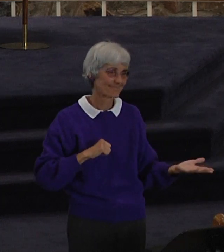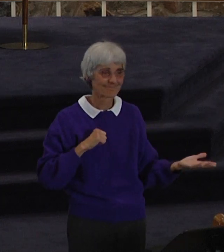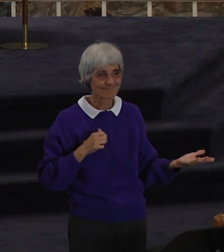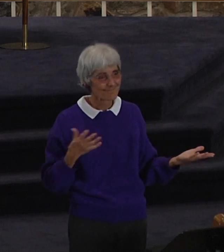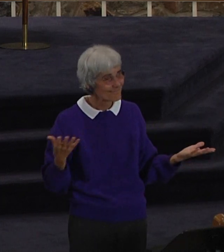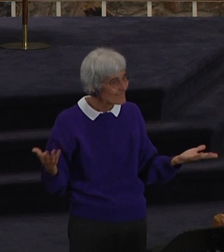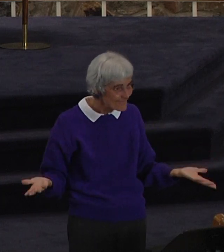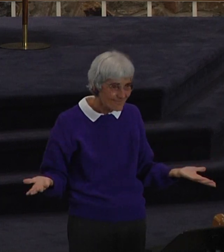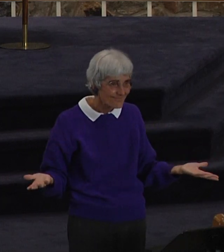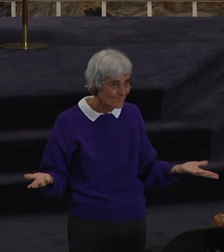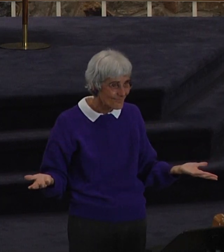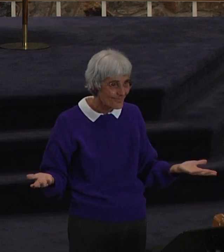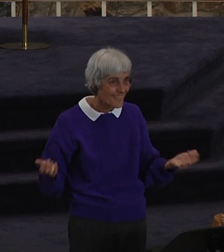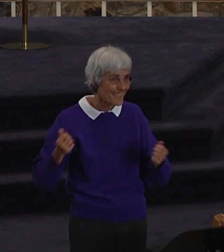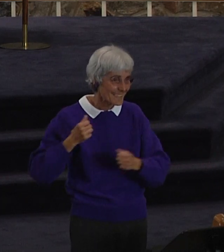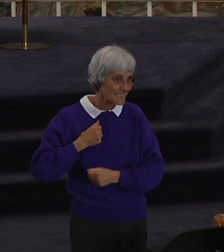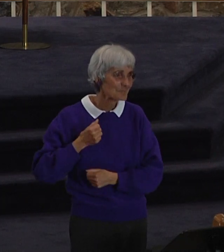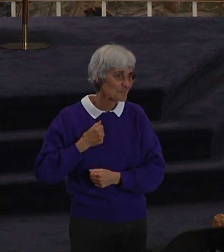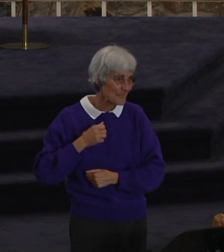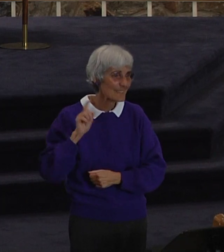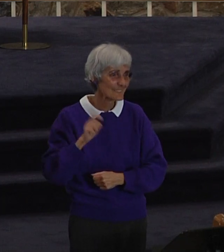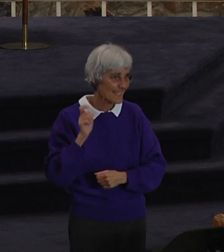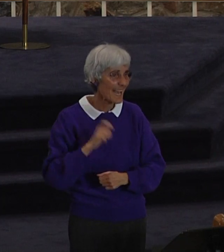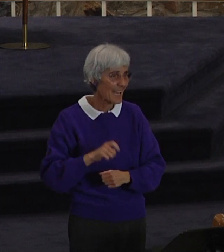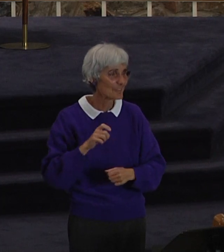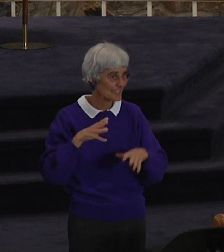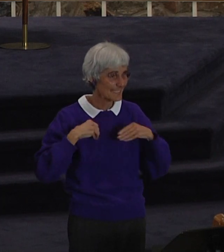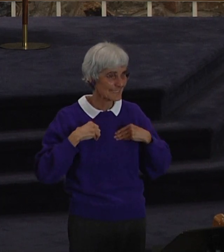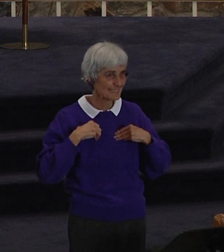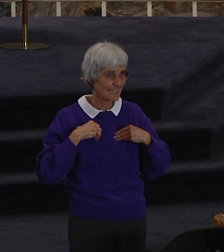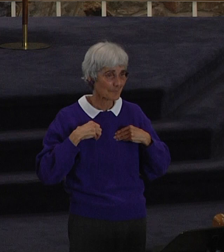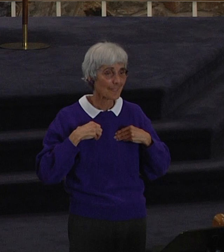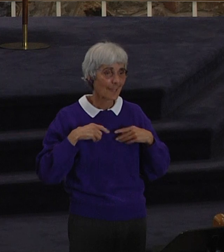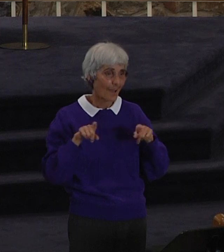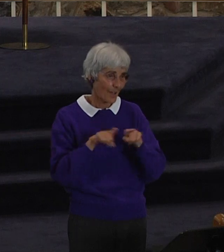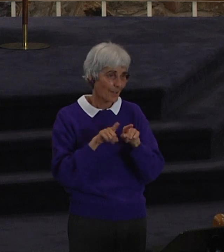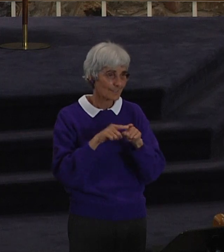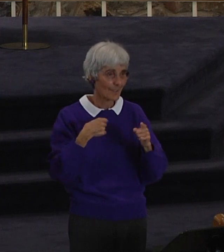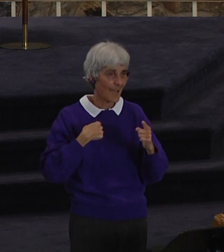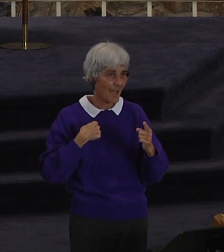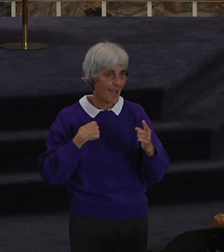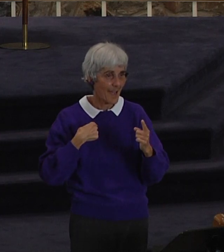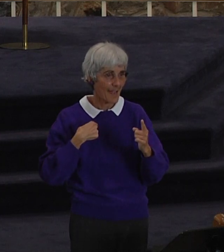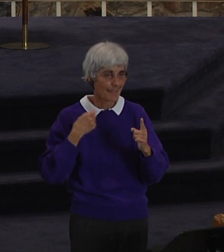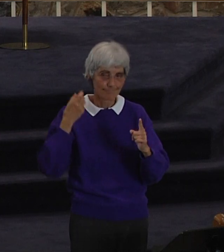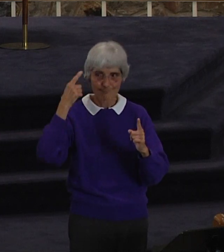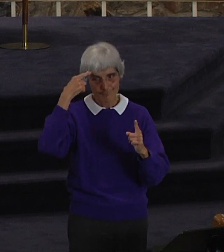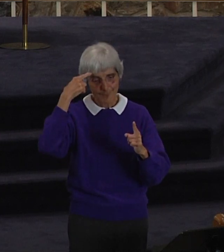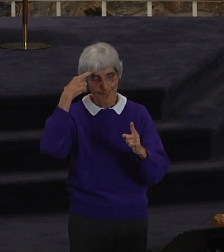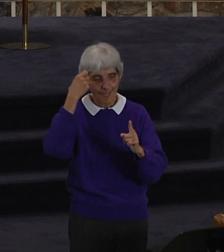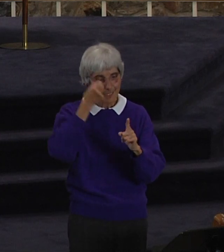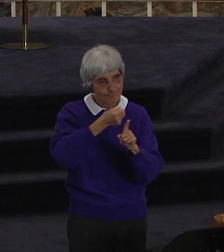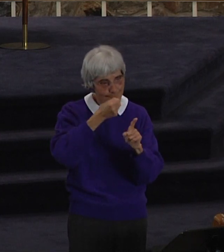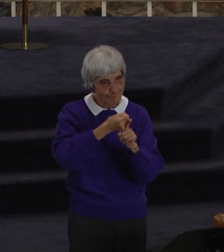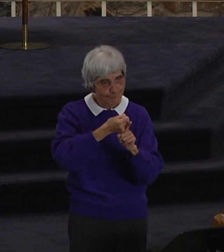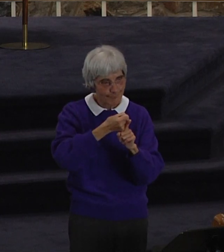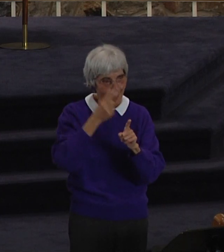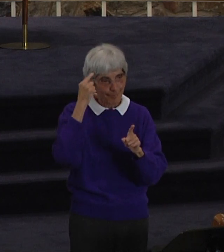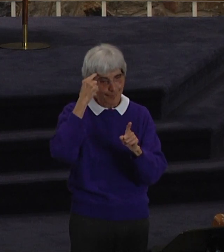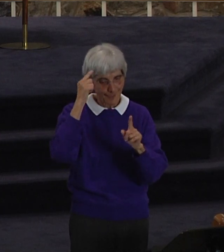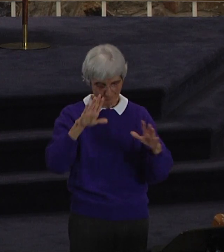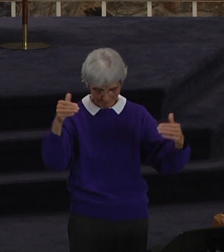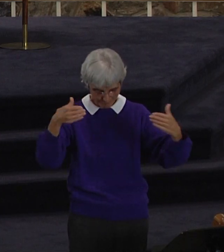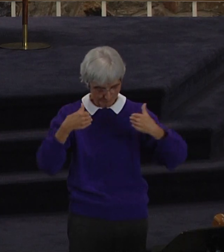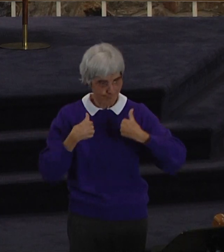in the military have to face the reality that I am self-centered. And as we've been walking through these last few weeks, we've